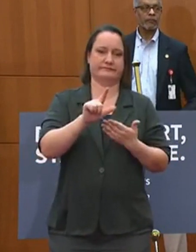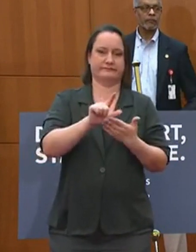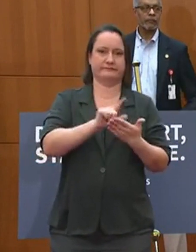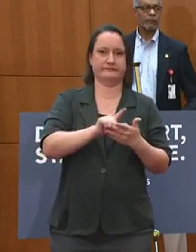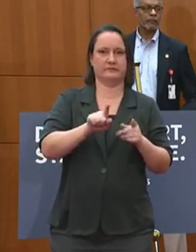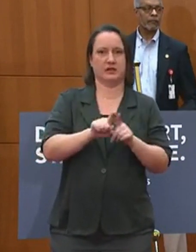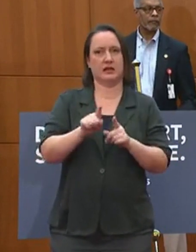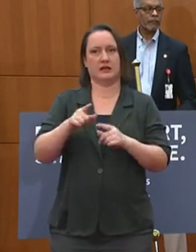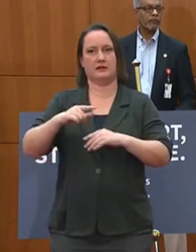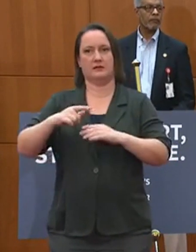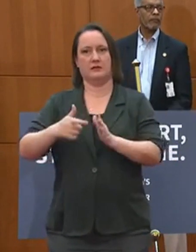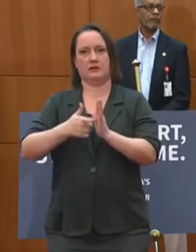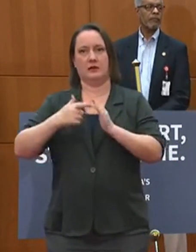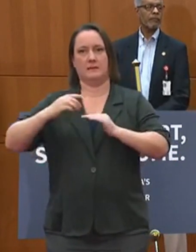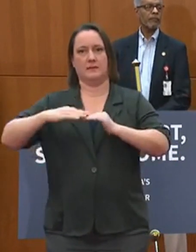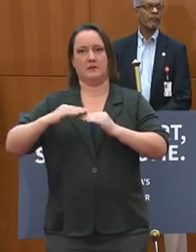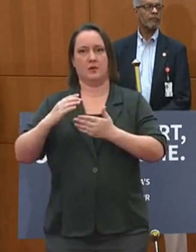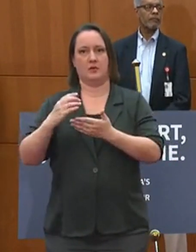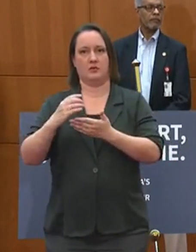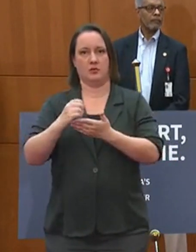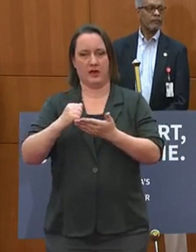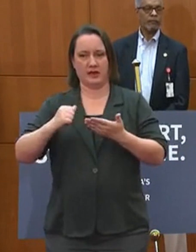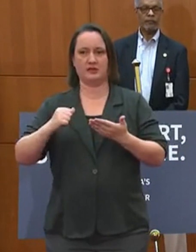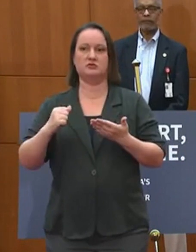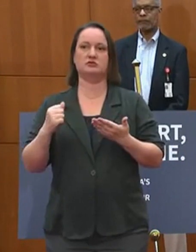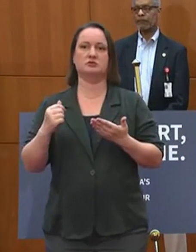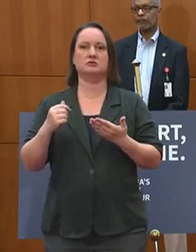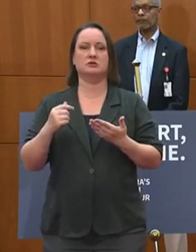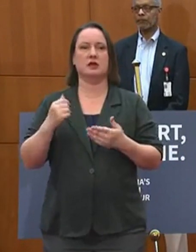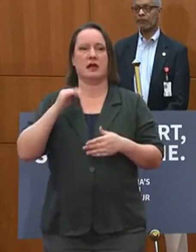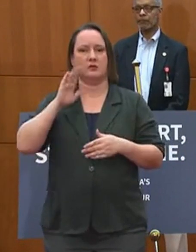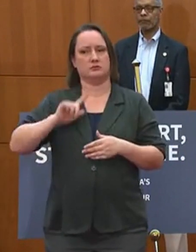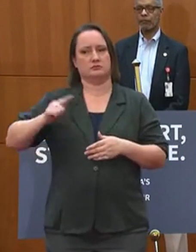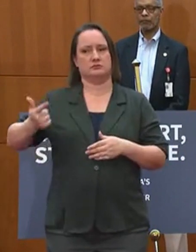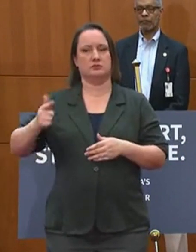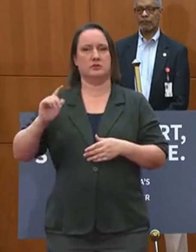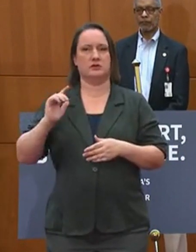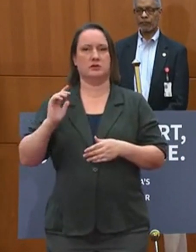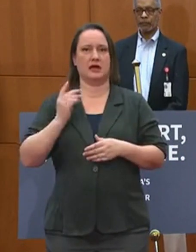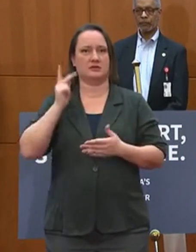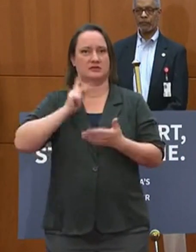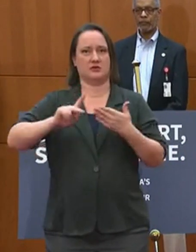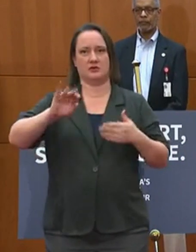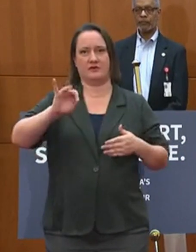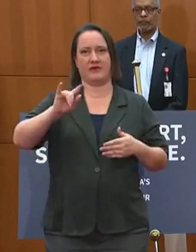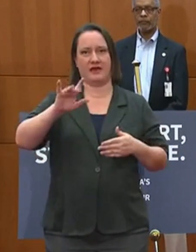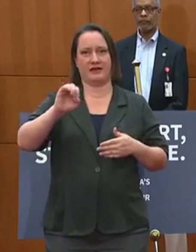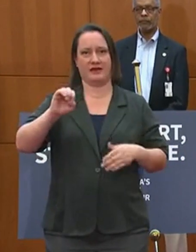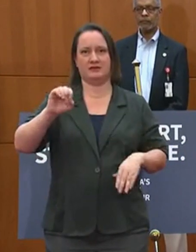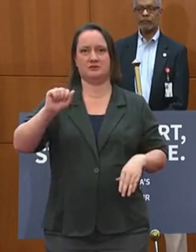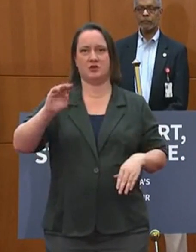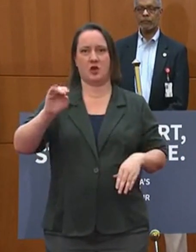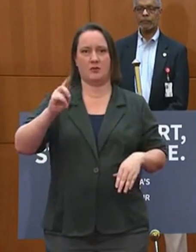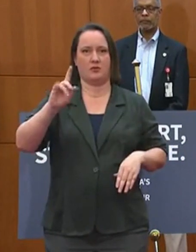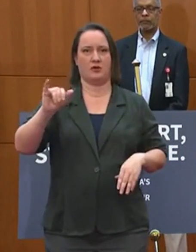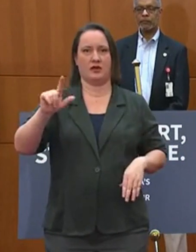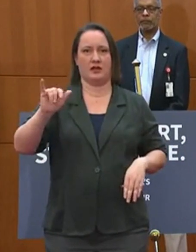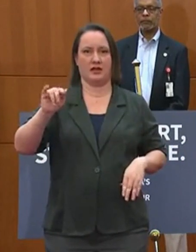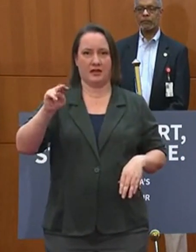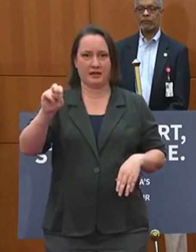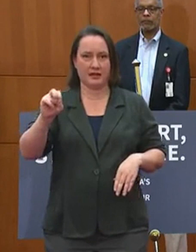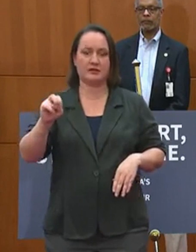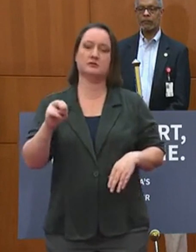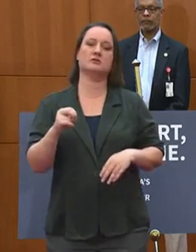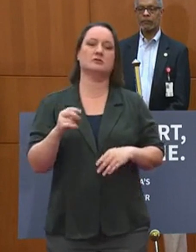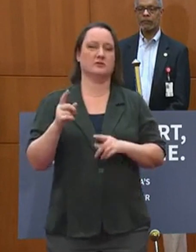Secretary of Finance, Aubrey Lane, there are a number of pieces of legislation that we're looking at regarding our